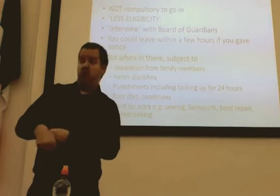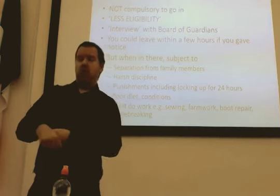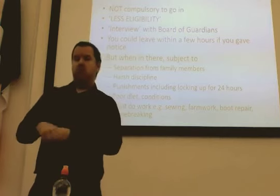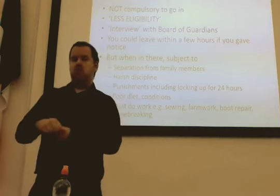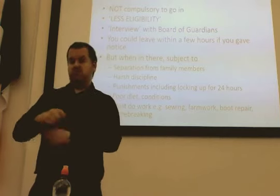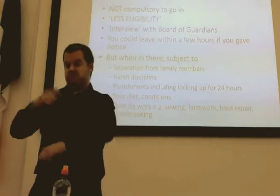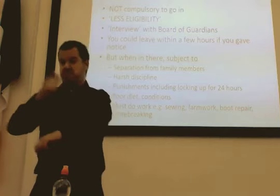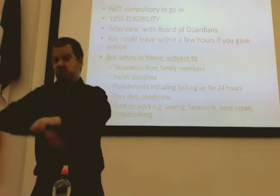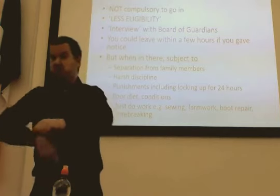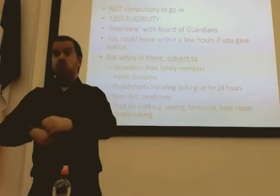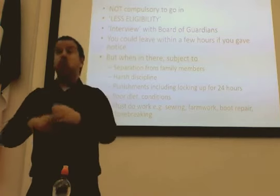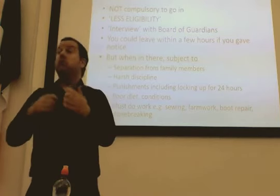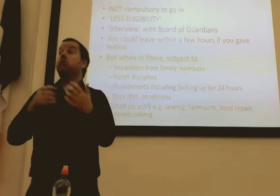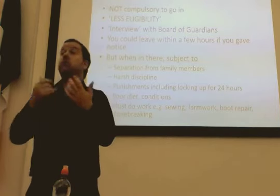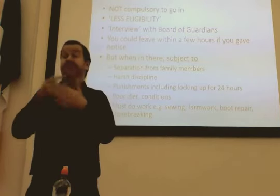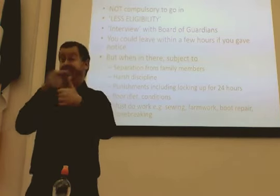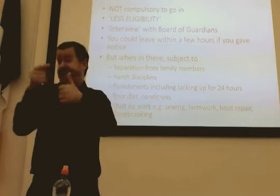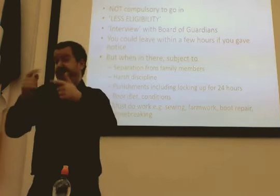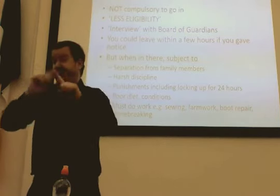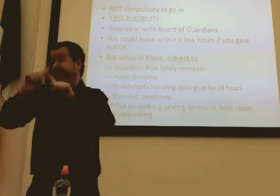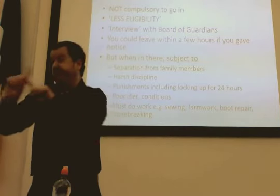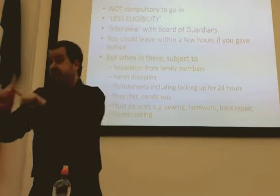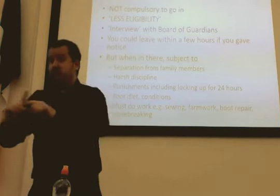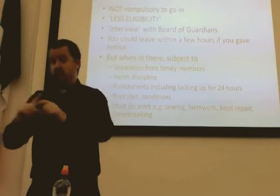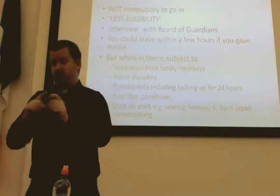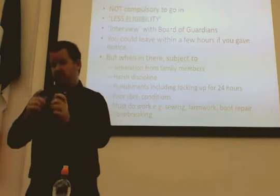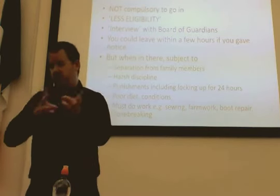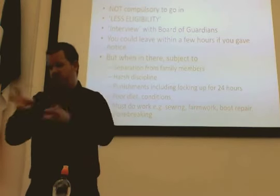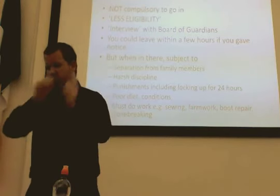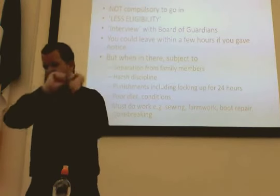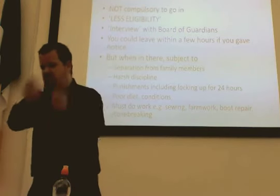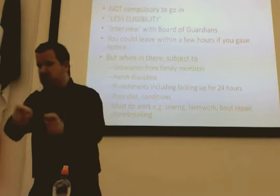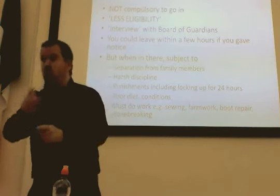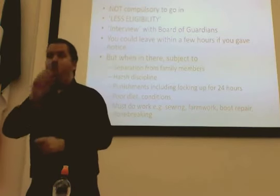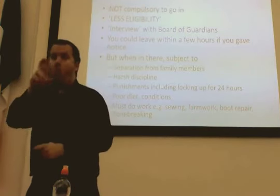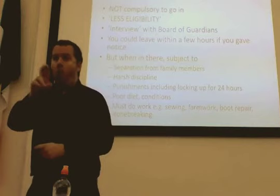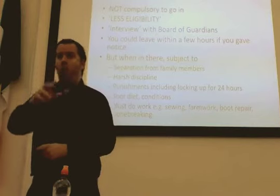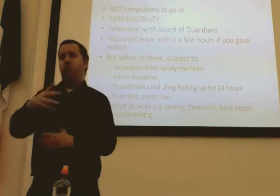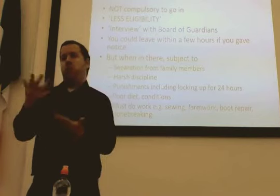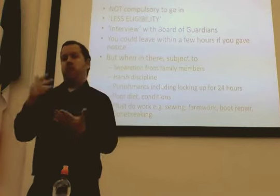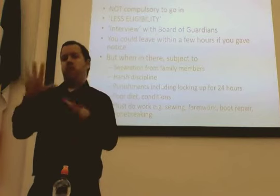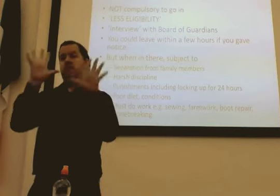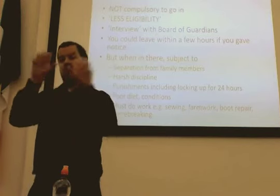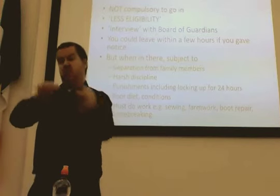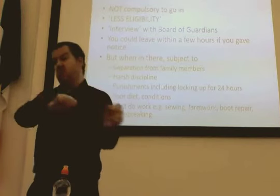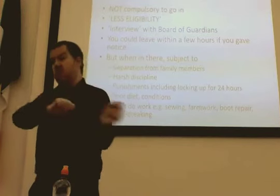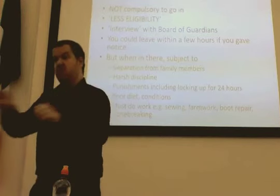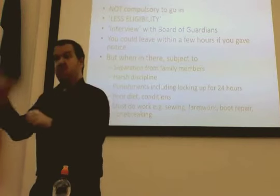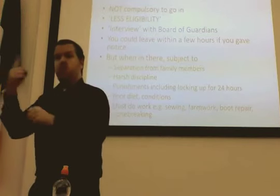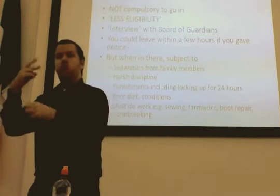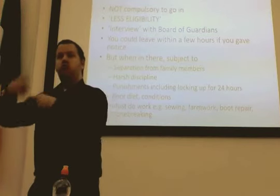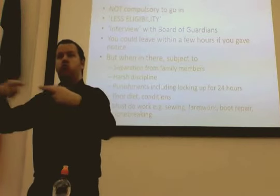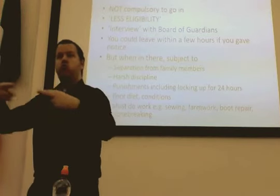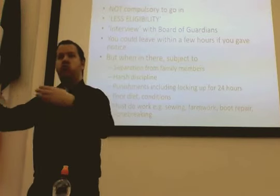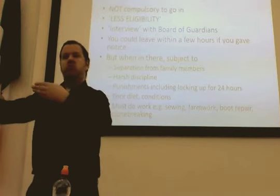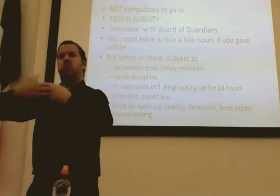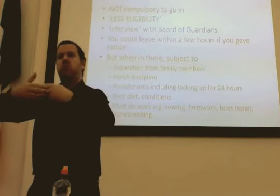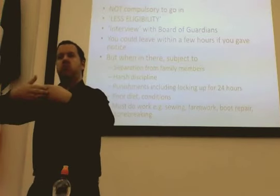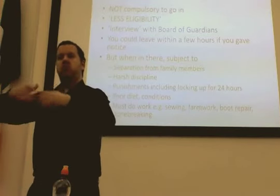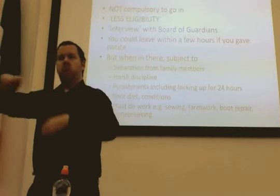And if you broke a rule, the punishment would be severe. You may be given extra jobs to do, or you could be locked